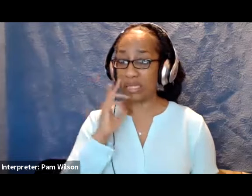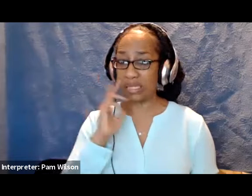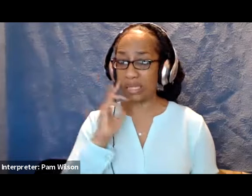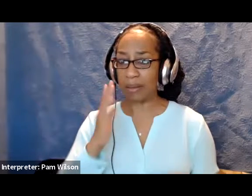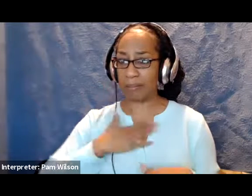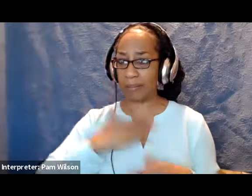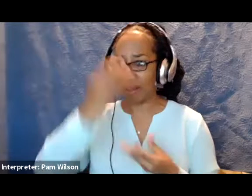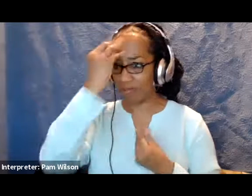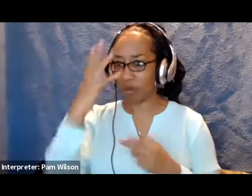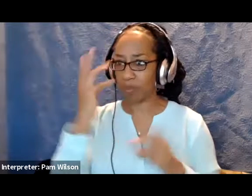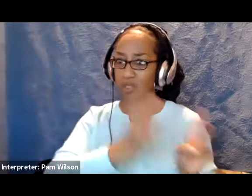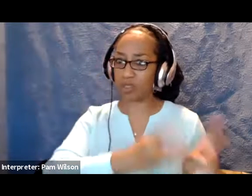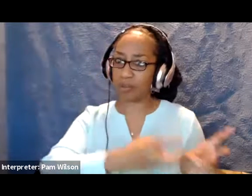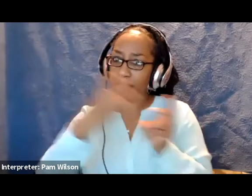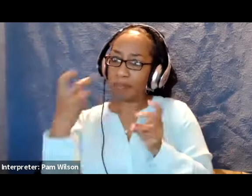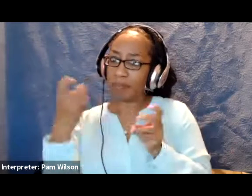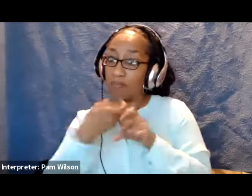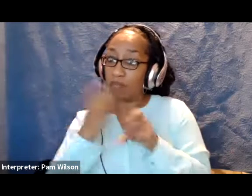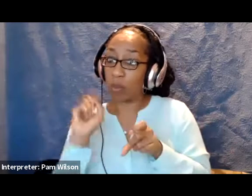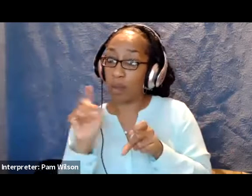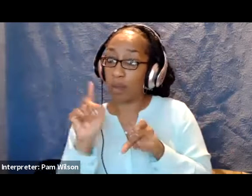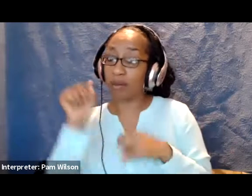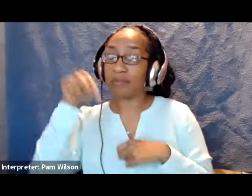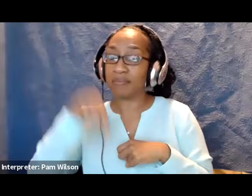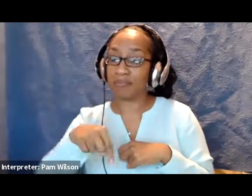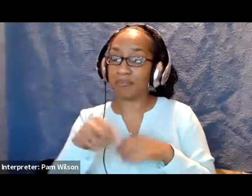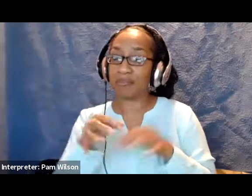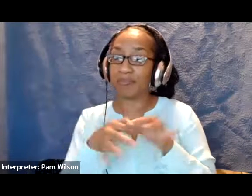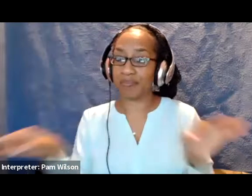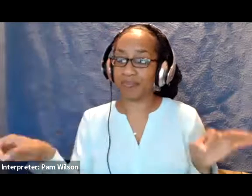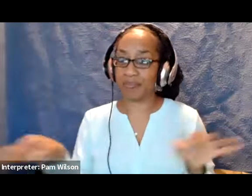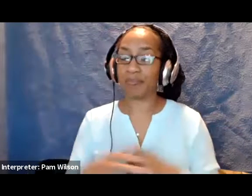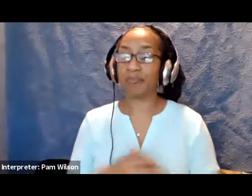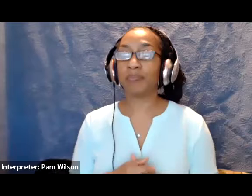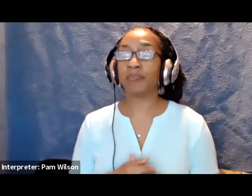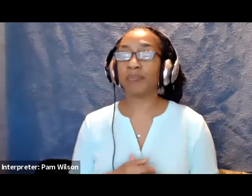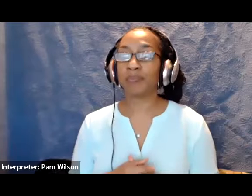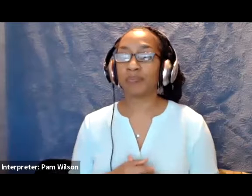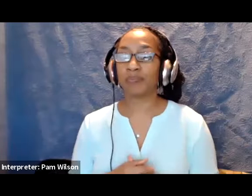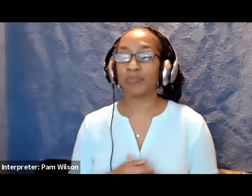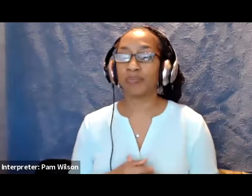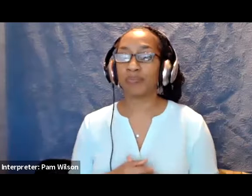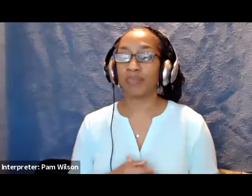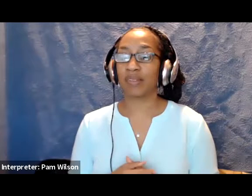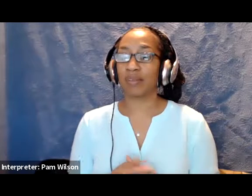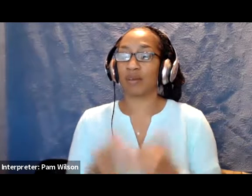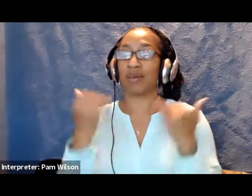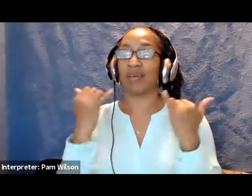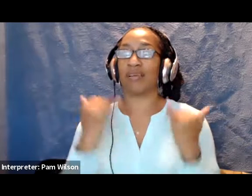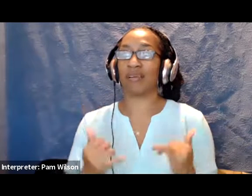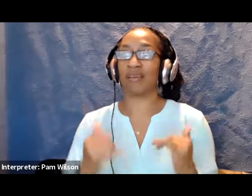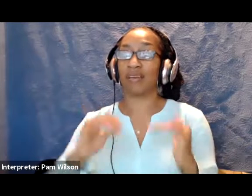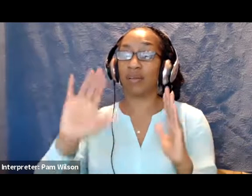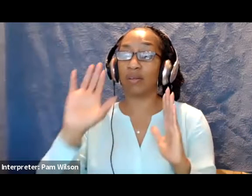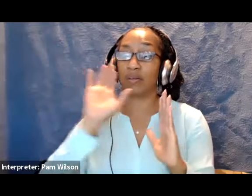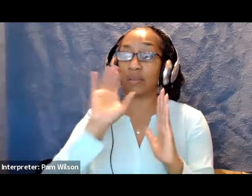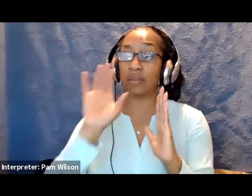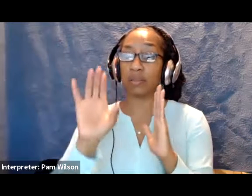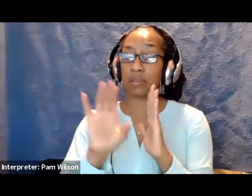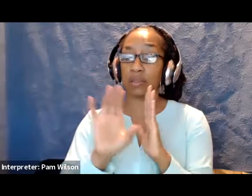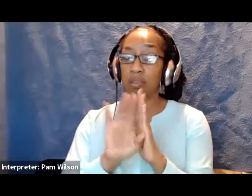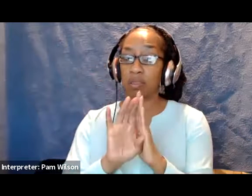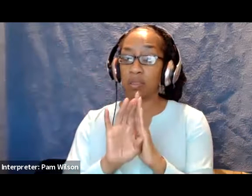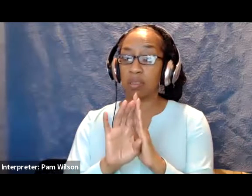this information that I presented. Okay. All right. So here's a little picture. So as I said, schedule a date